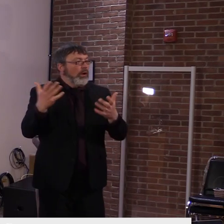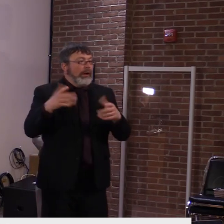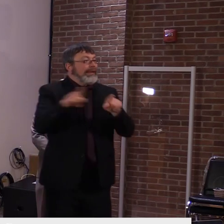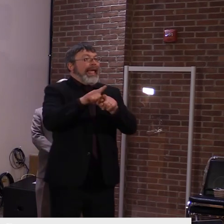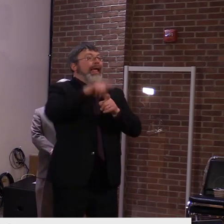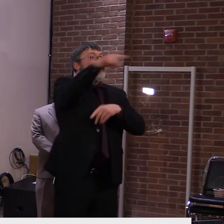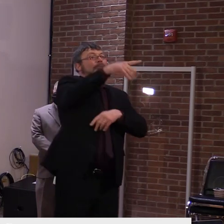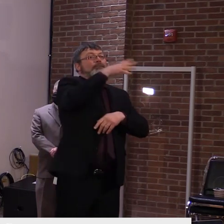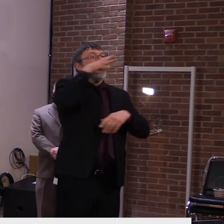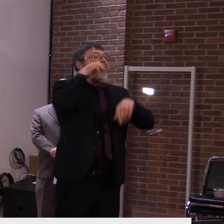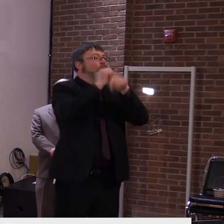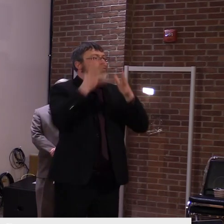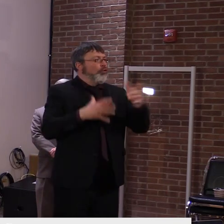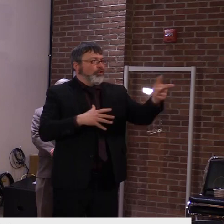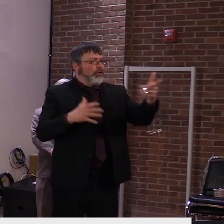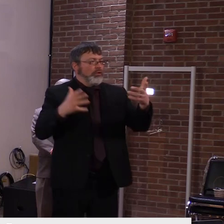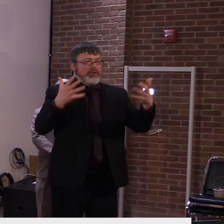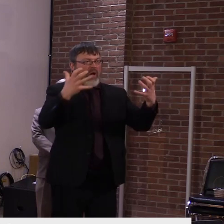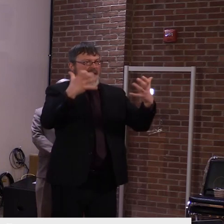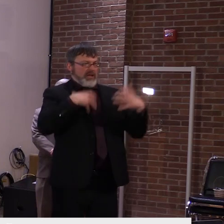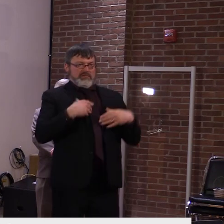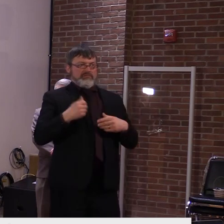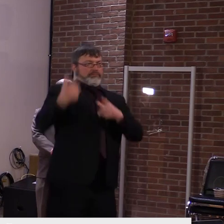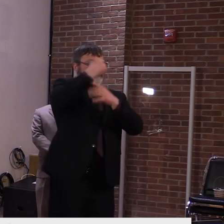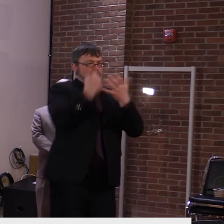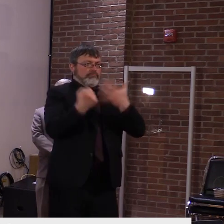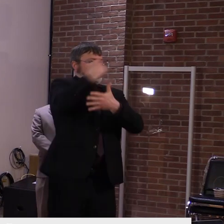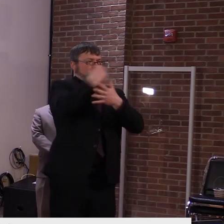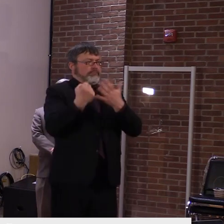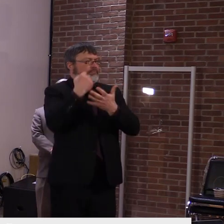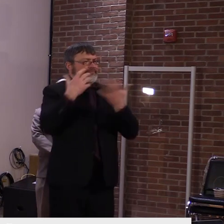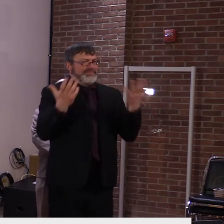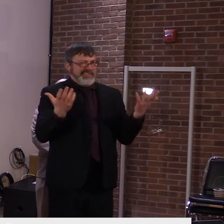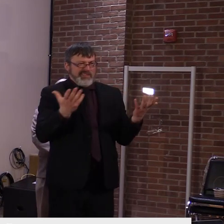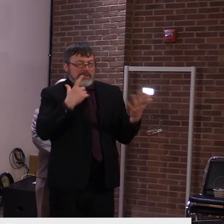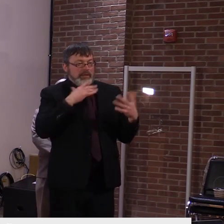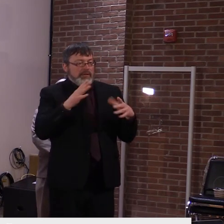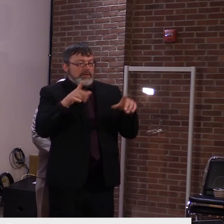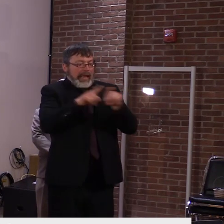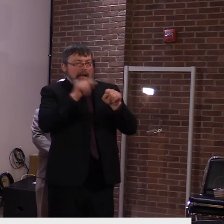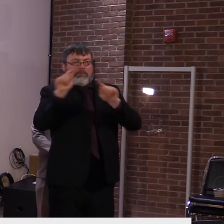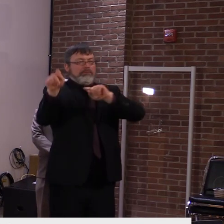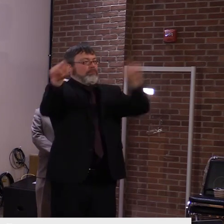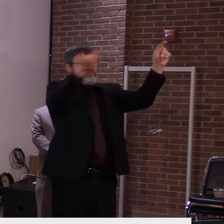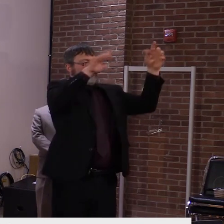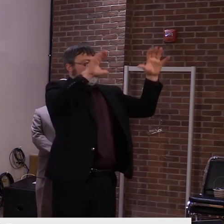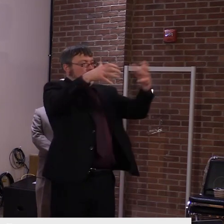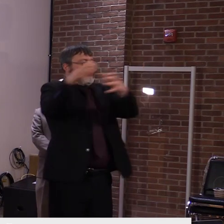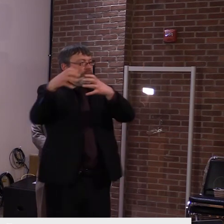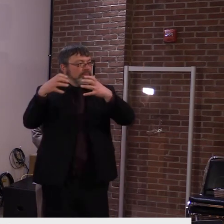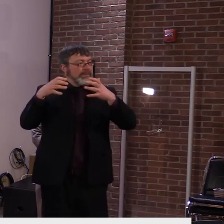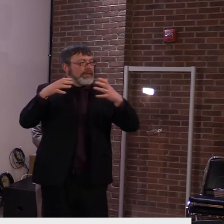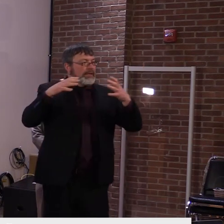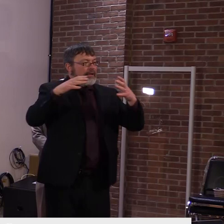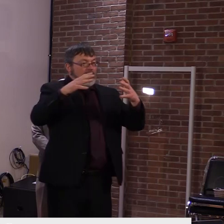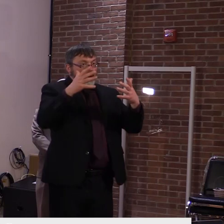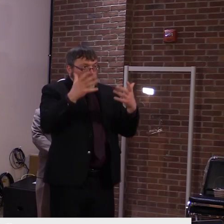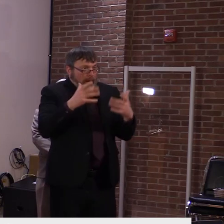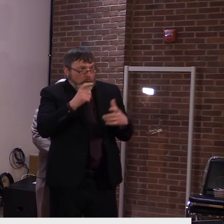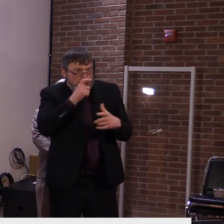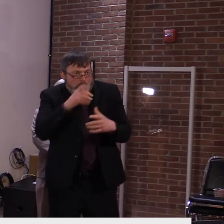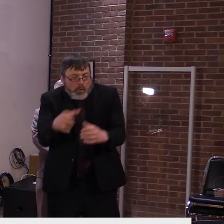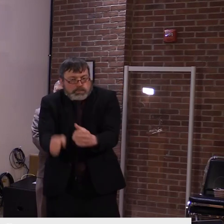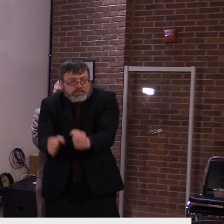those that are providing for the processing of milk should be put to the front of the line for a lot of good